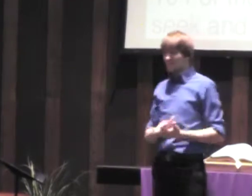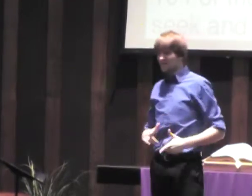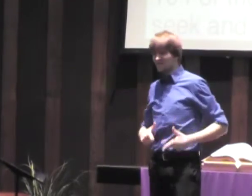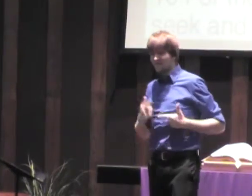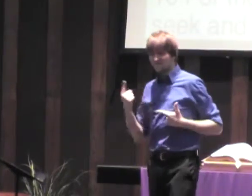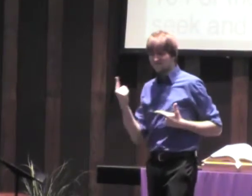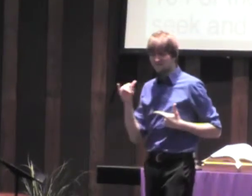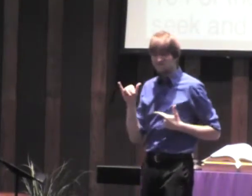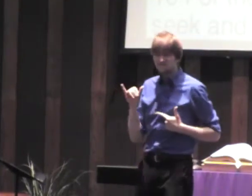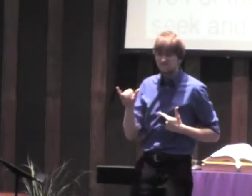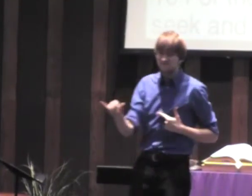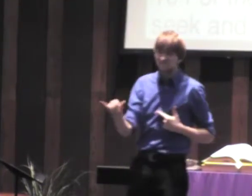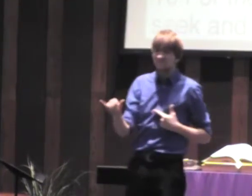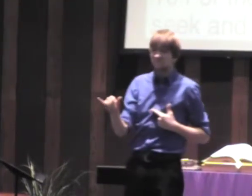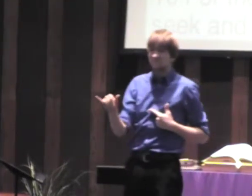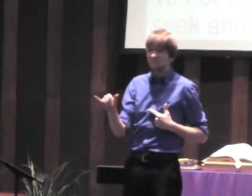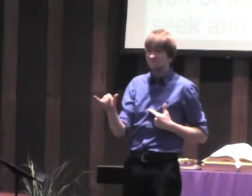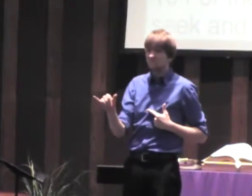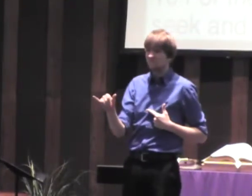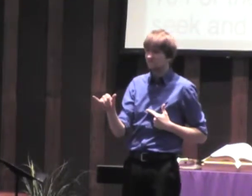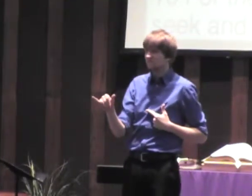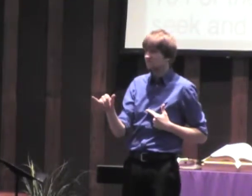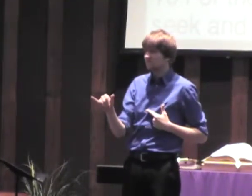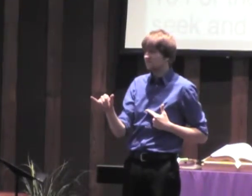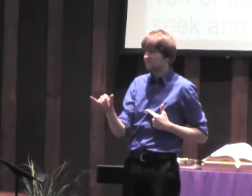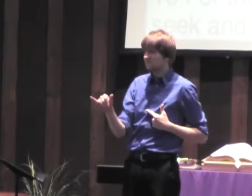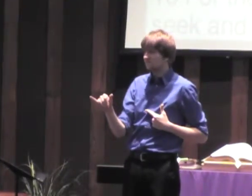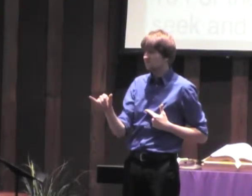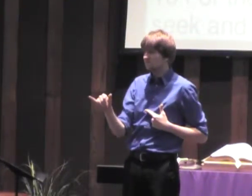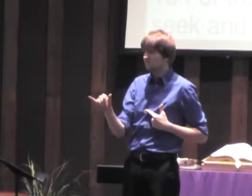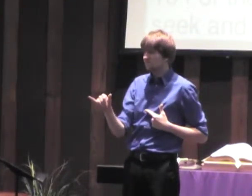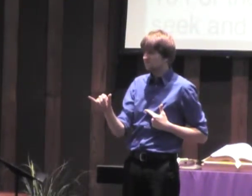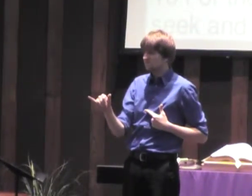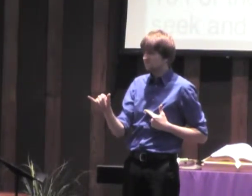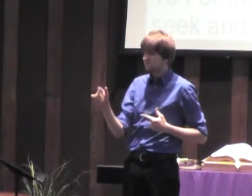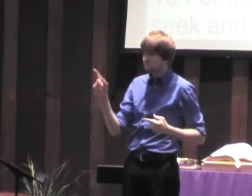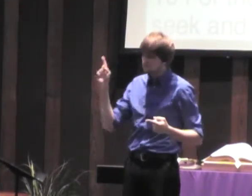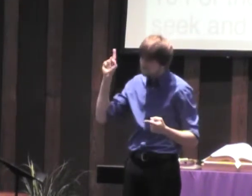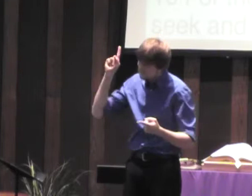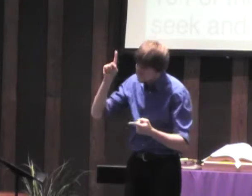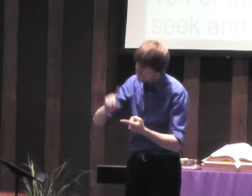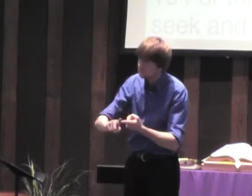I feel like I have to stay in this life forever.